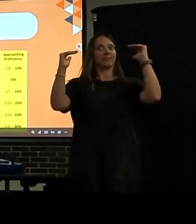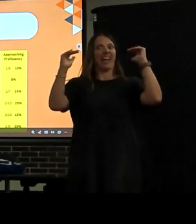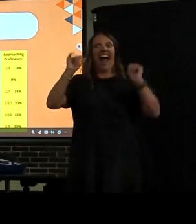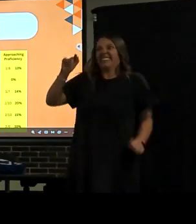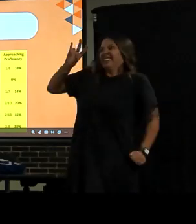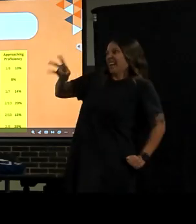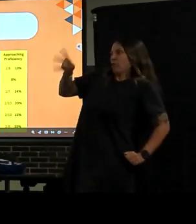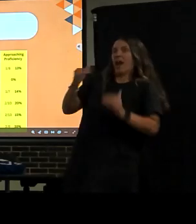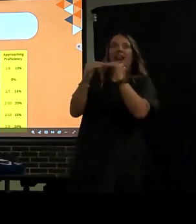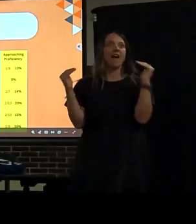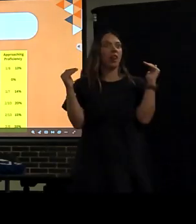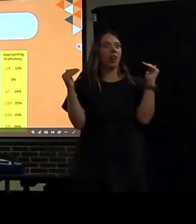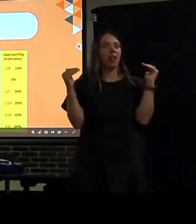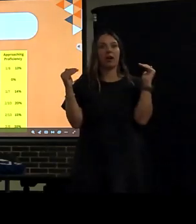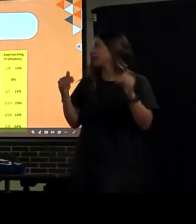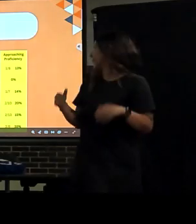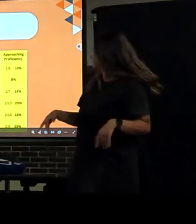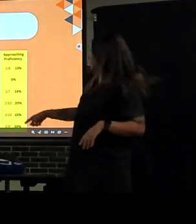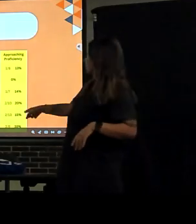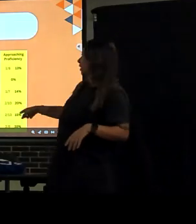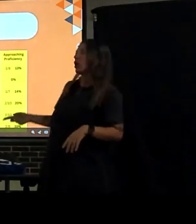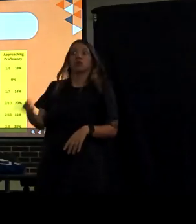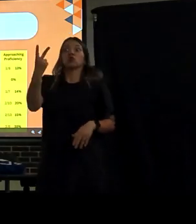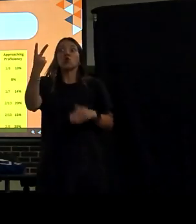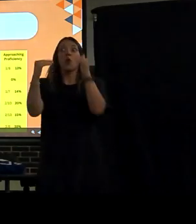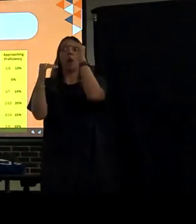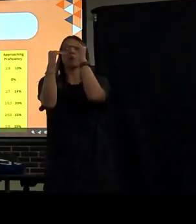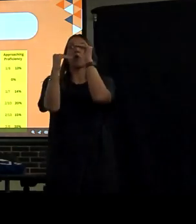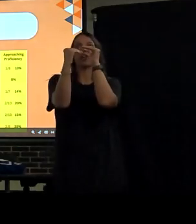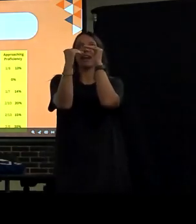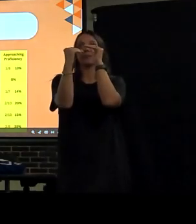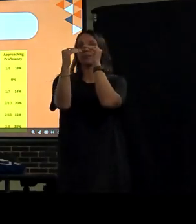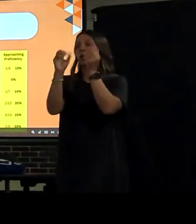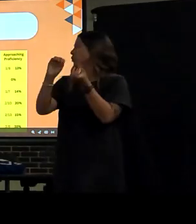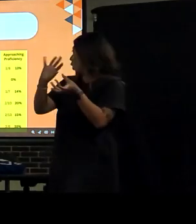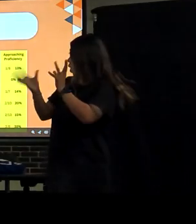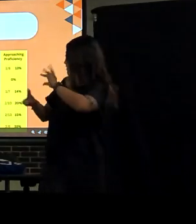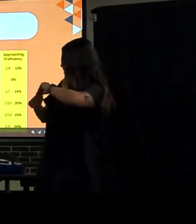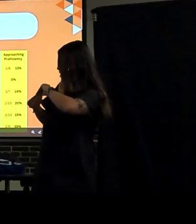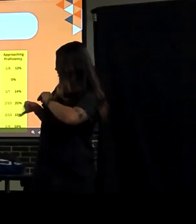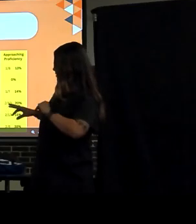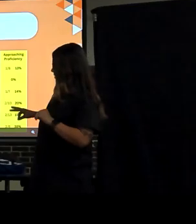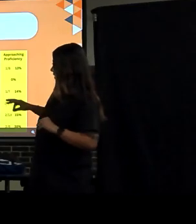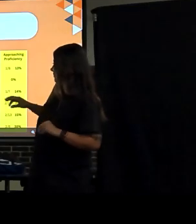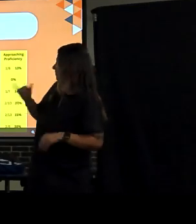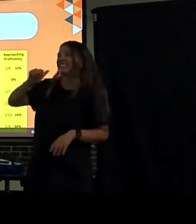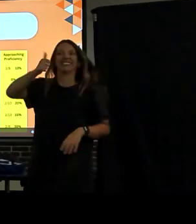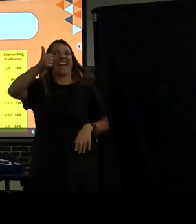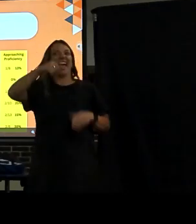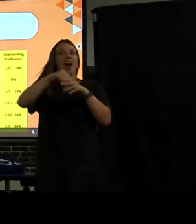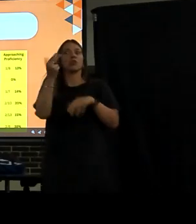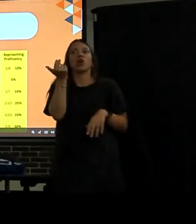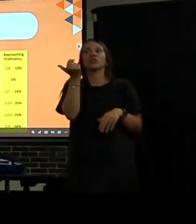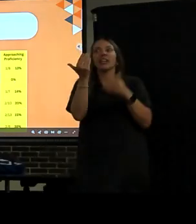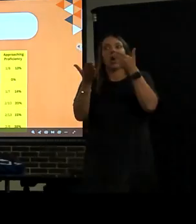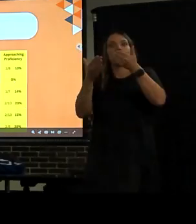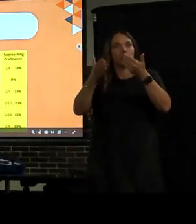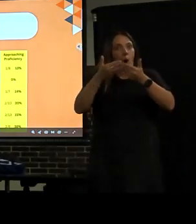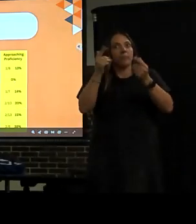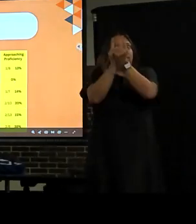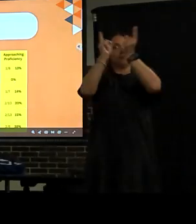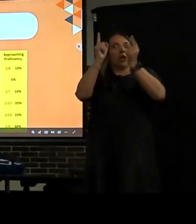above. 5 out of 13 are on grade level or at proficiency, and 2 out of 13 are approaching